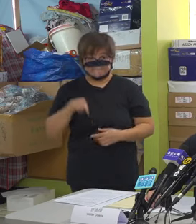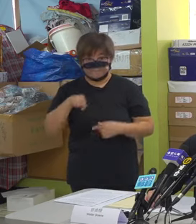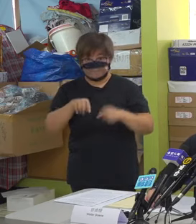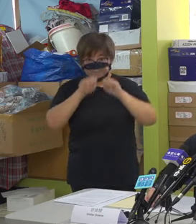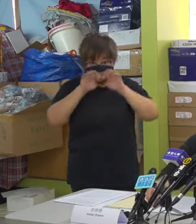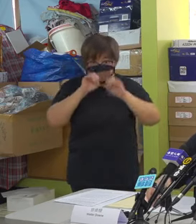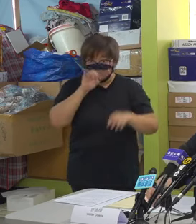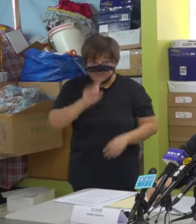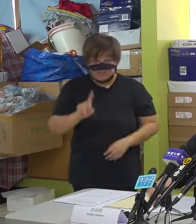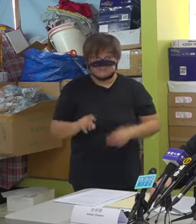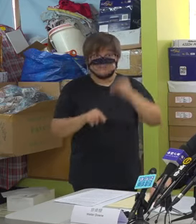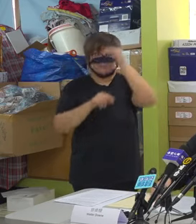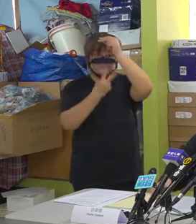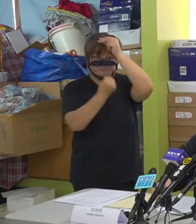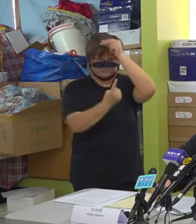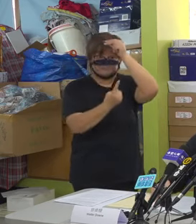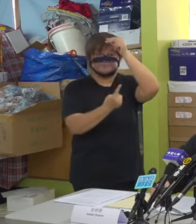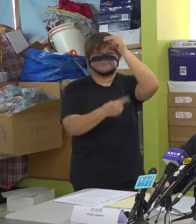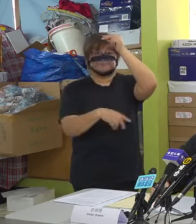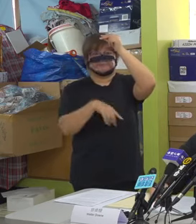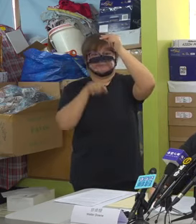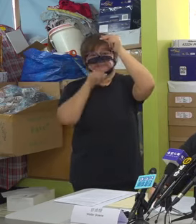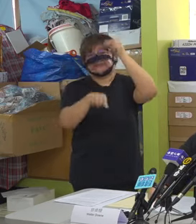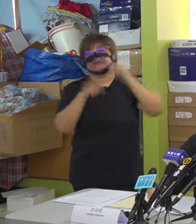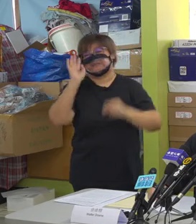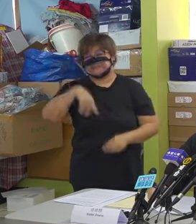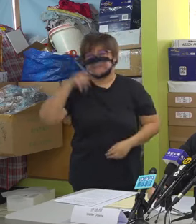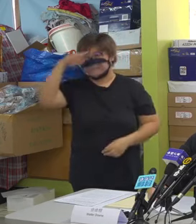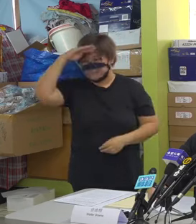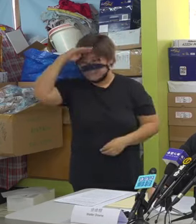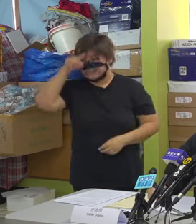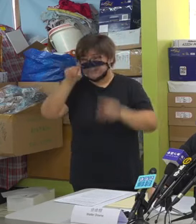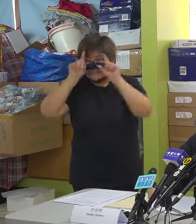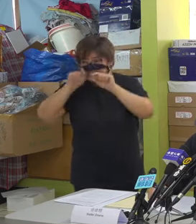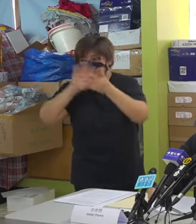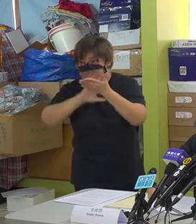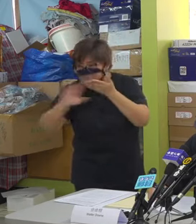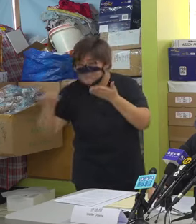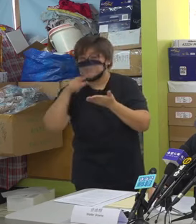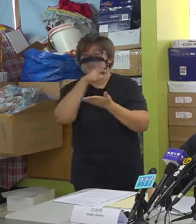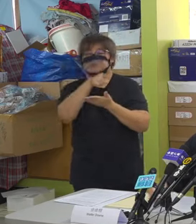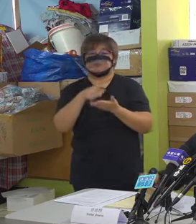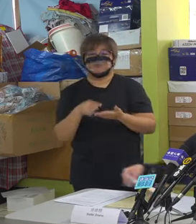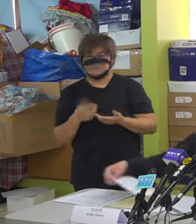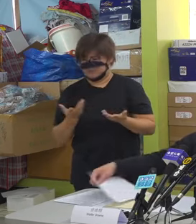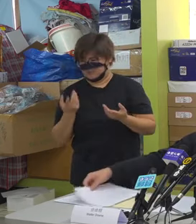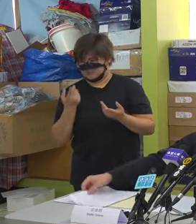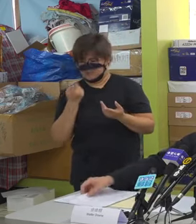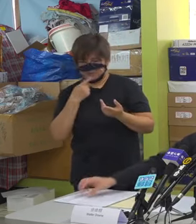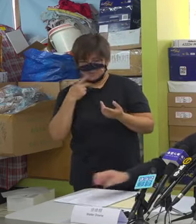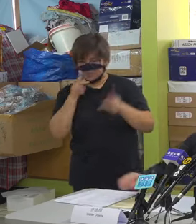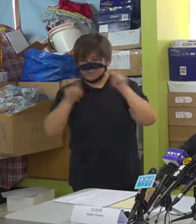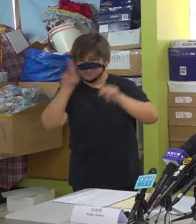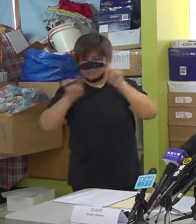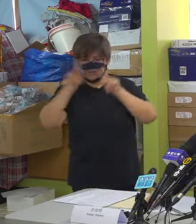The fact that the terroristic Hong Kong police force exists is a violation on humanitarian principles in itself.